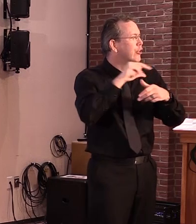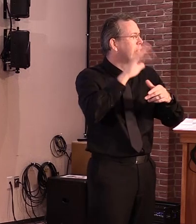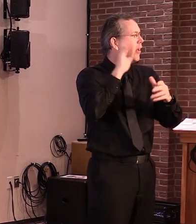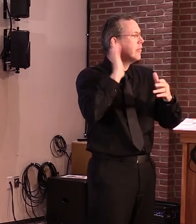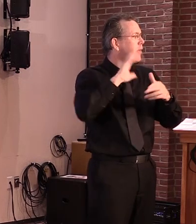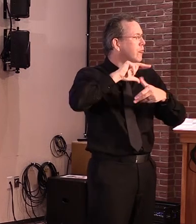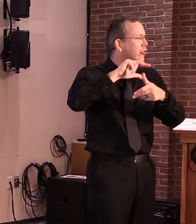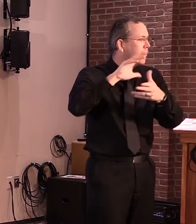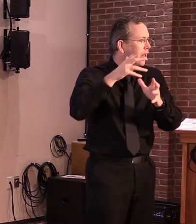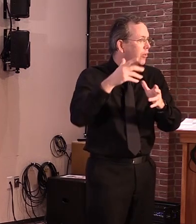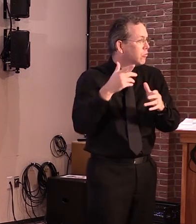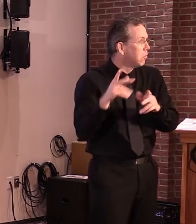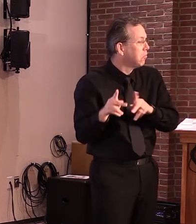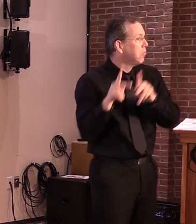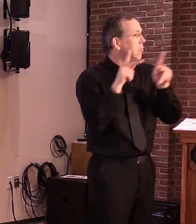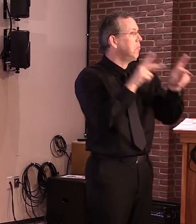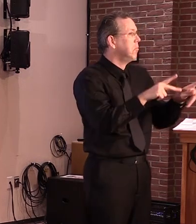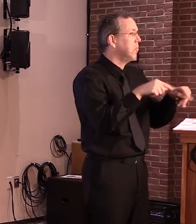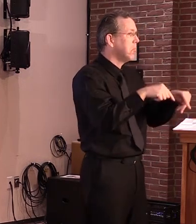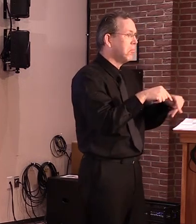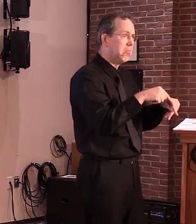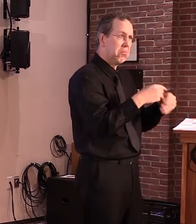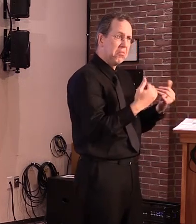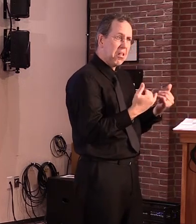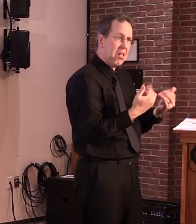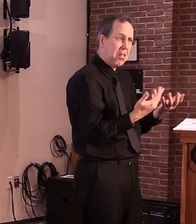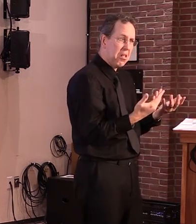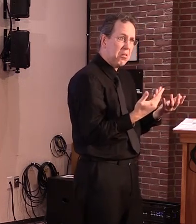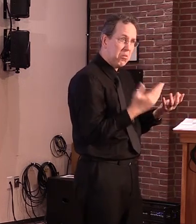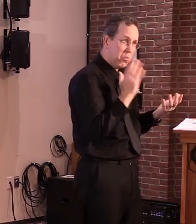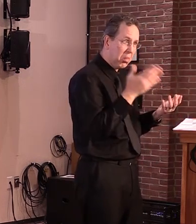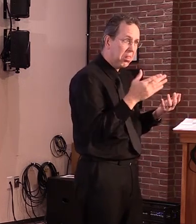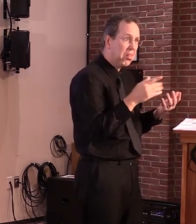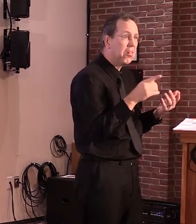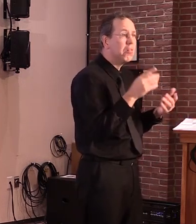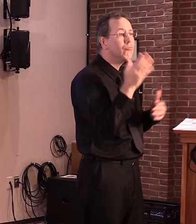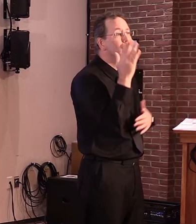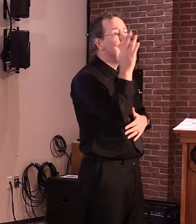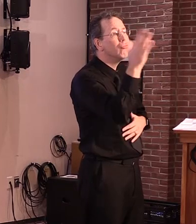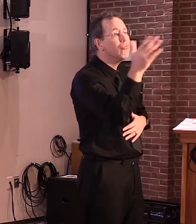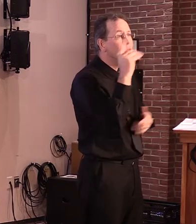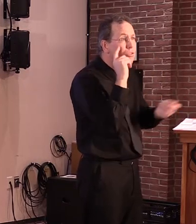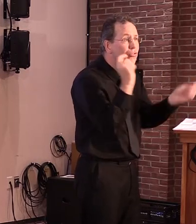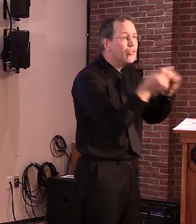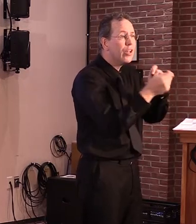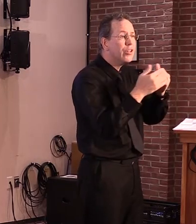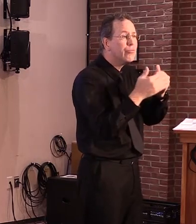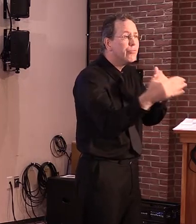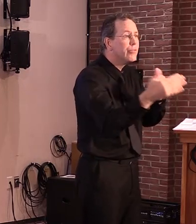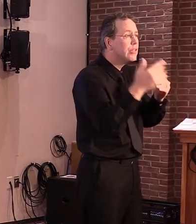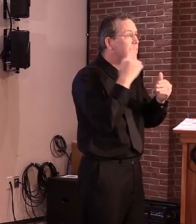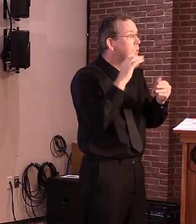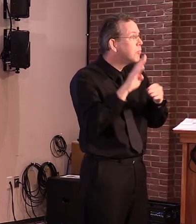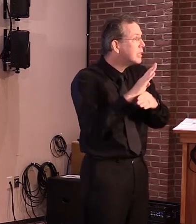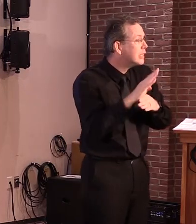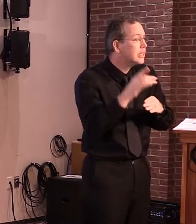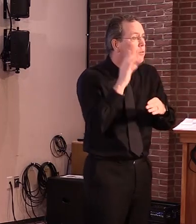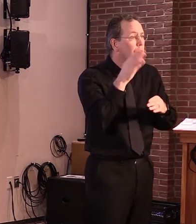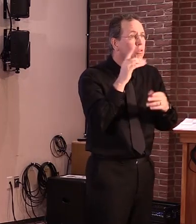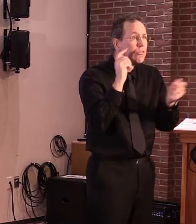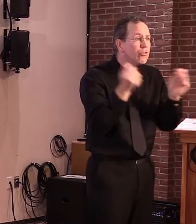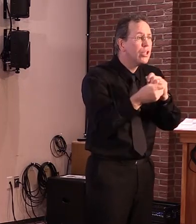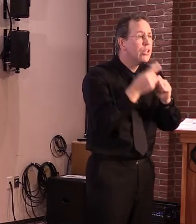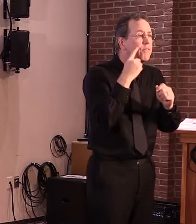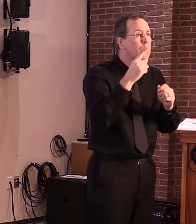damage to our economy from something like this and take into